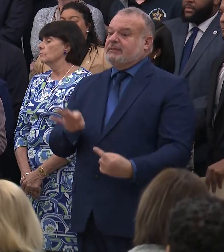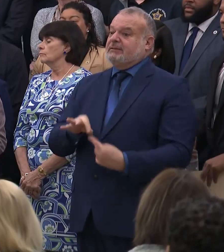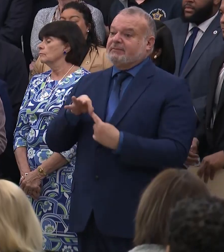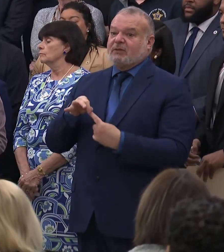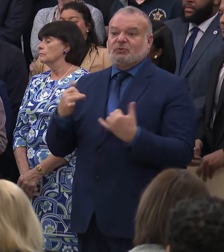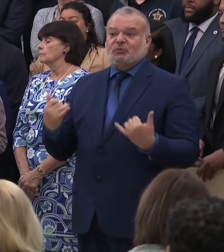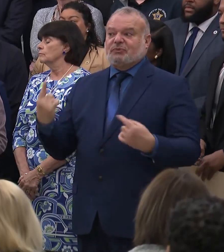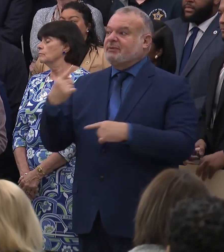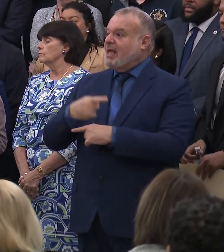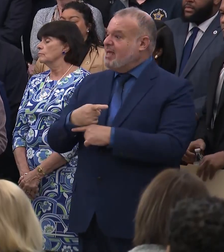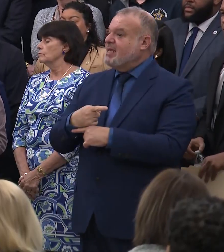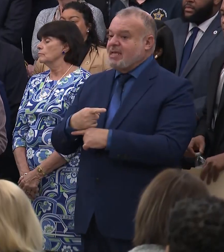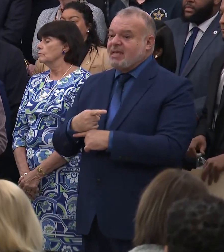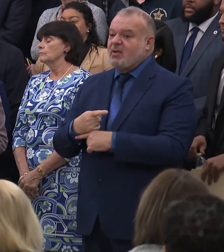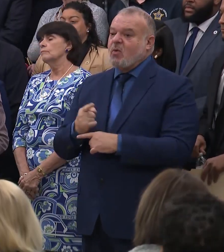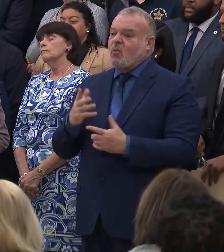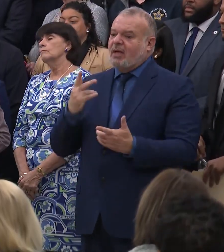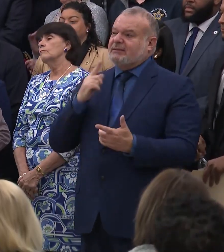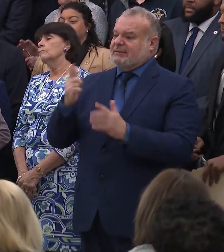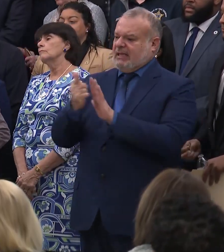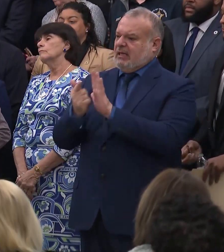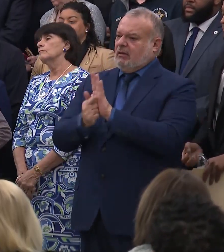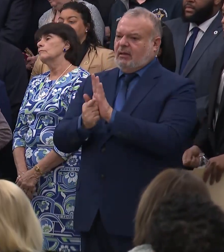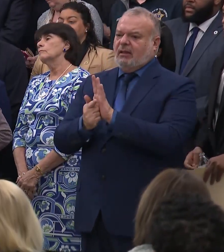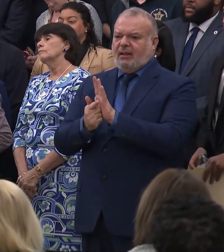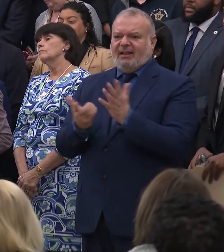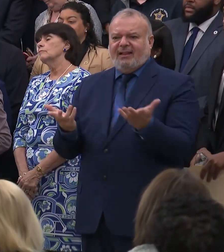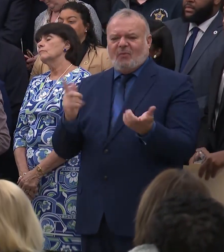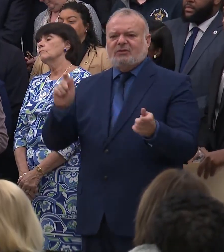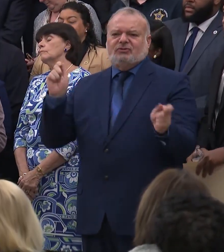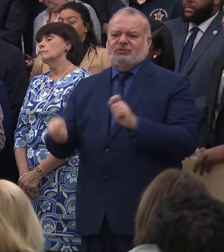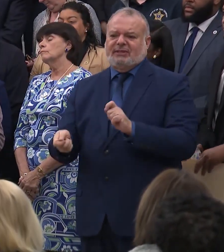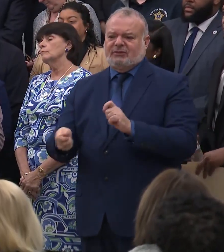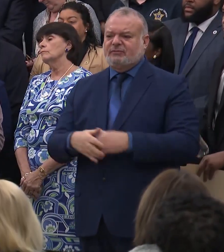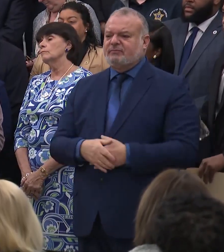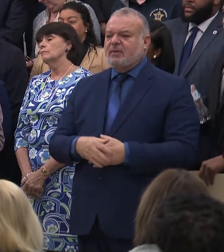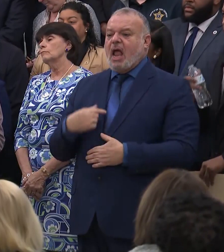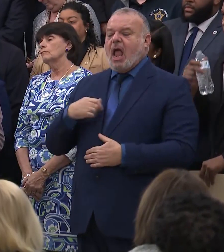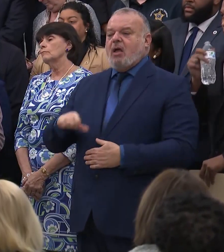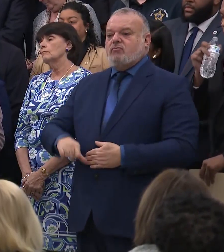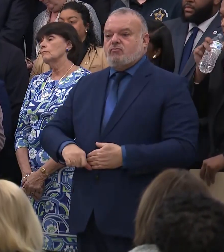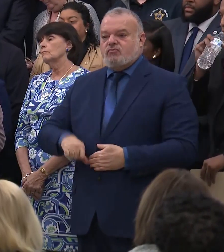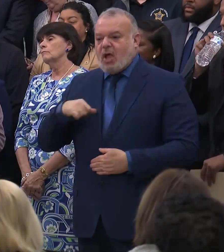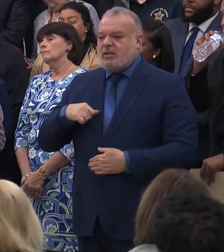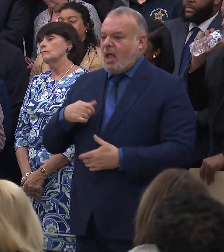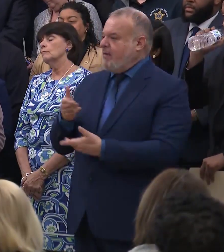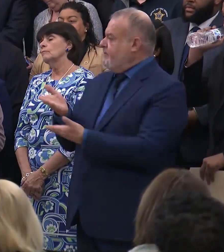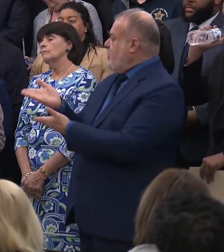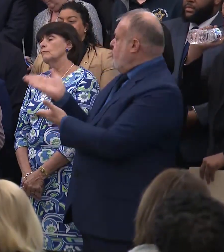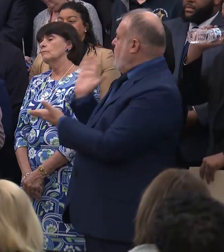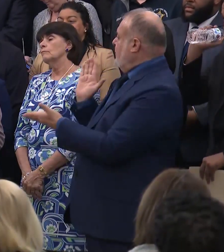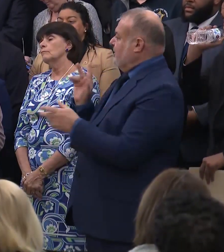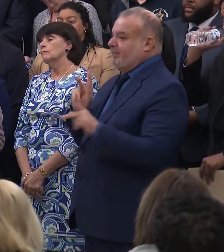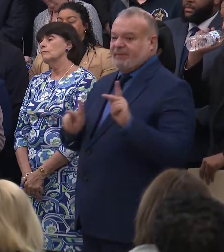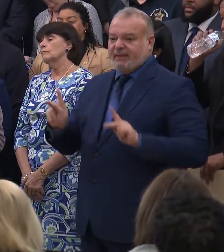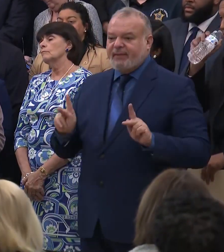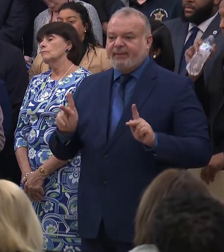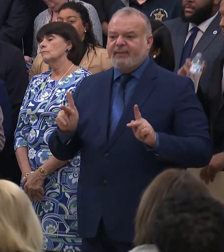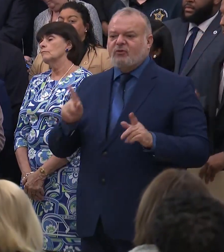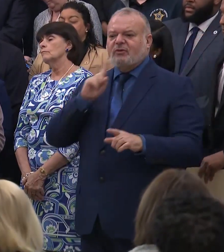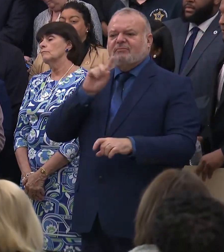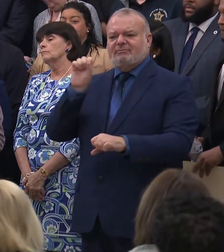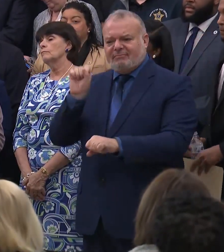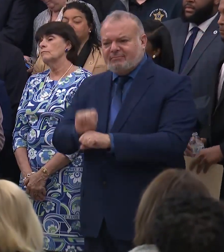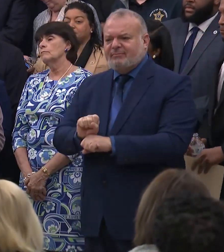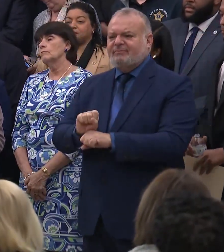state. Thus, I am extremely proud to stand here with the governor and, of course, Lieutenant Governor for actually taking action